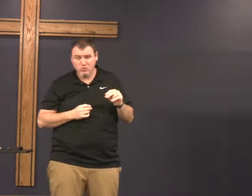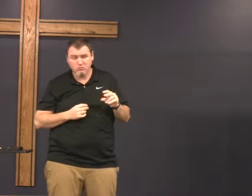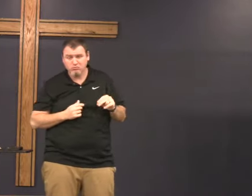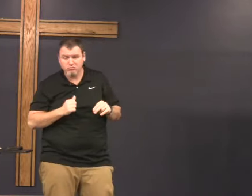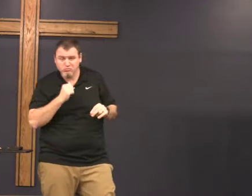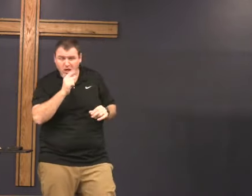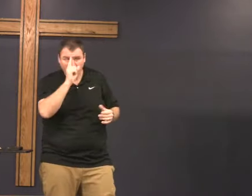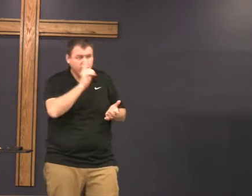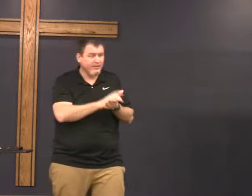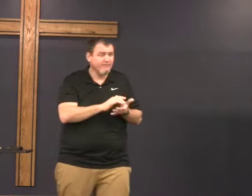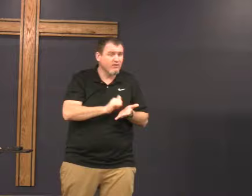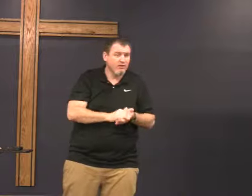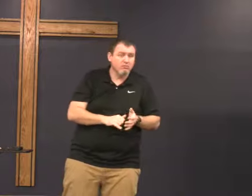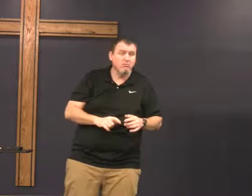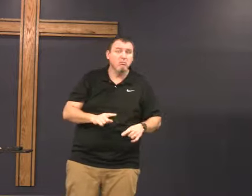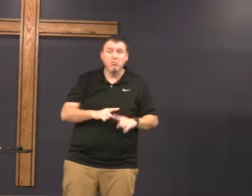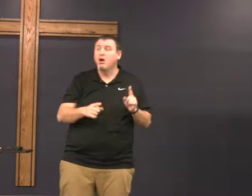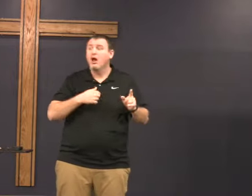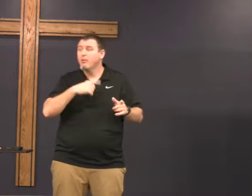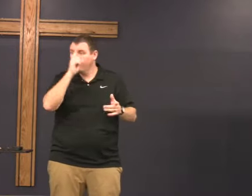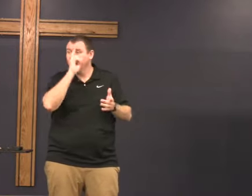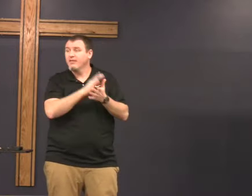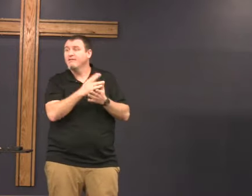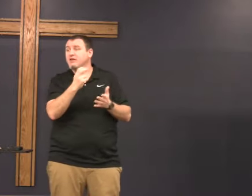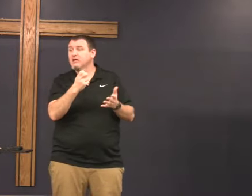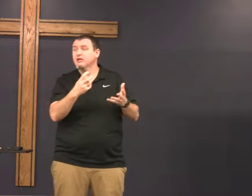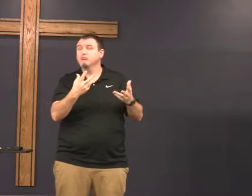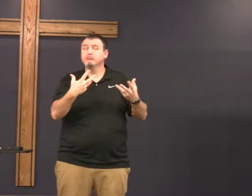Does he become a Jew? No, I don't believe that he adopts Jewish